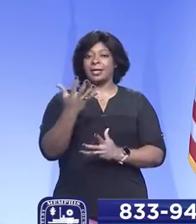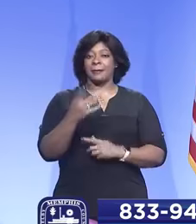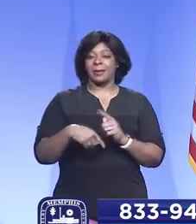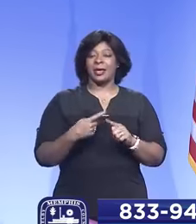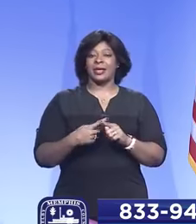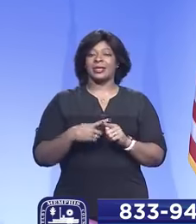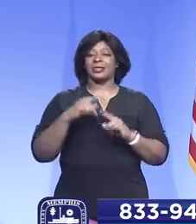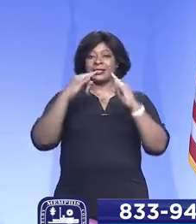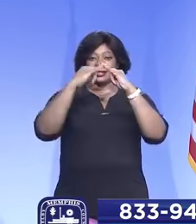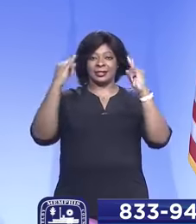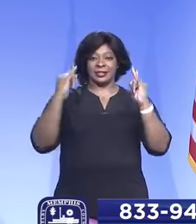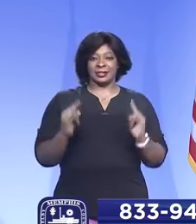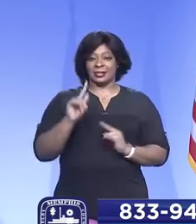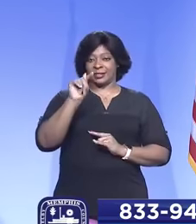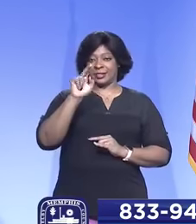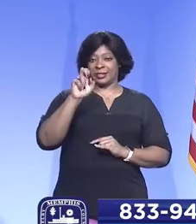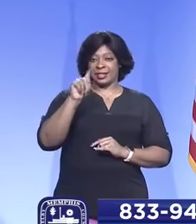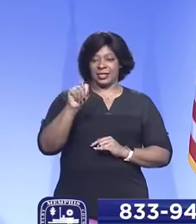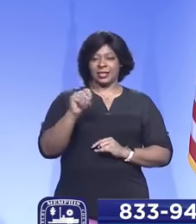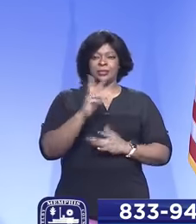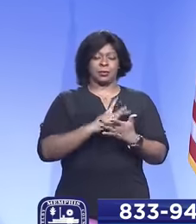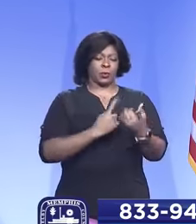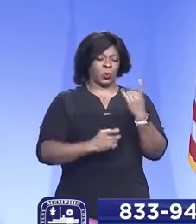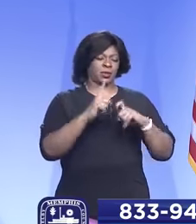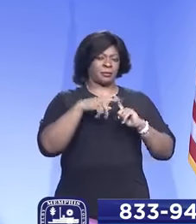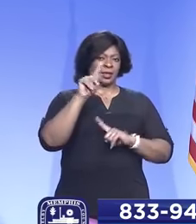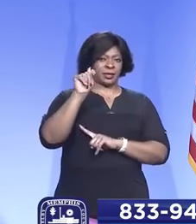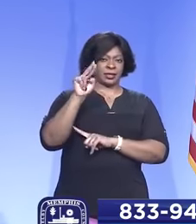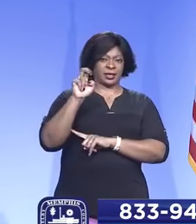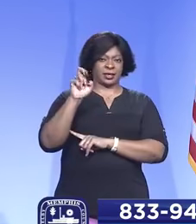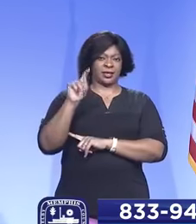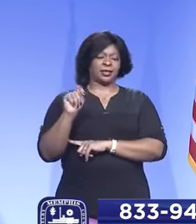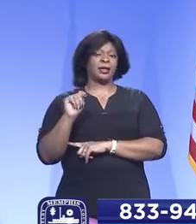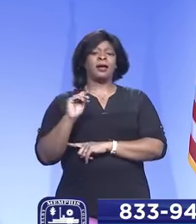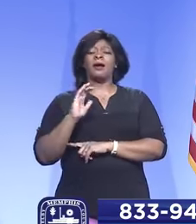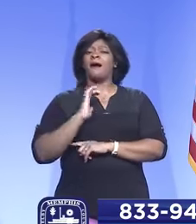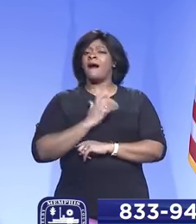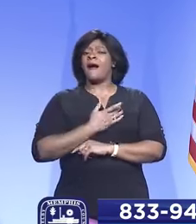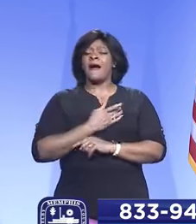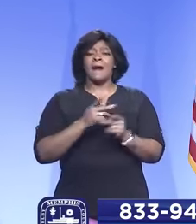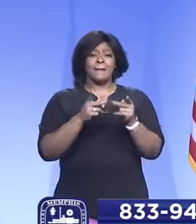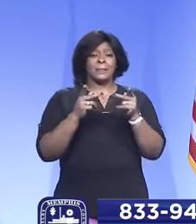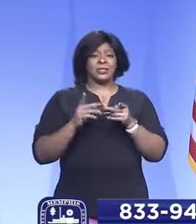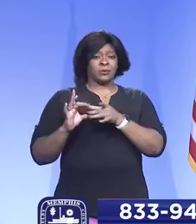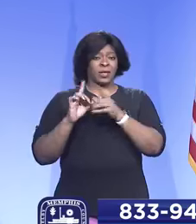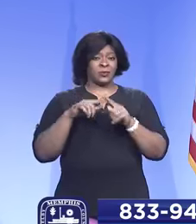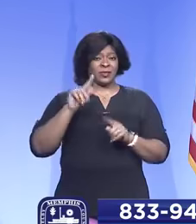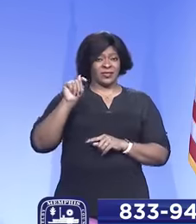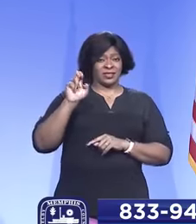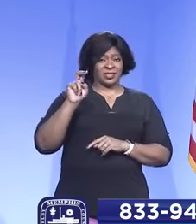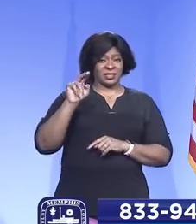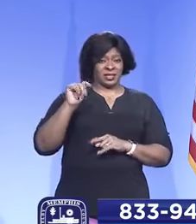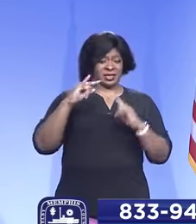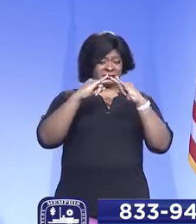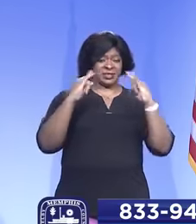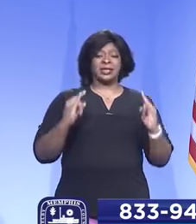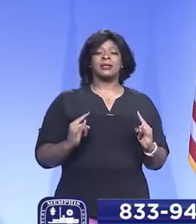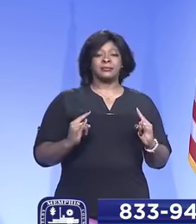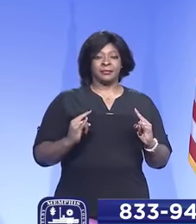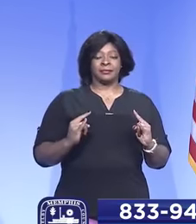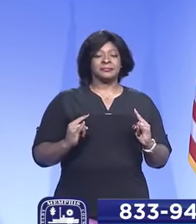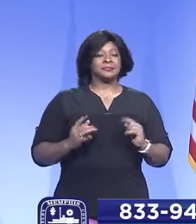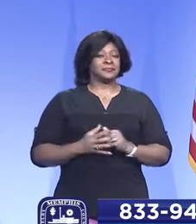about tents. I received some questions about it. Our position as it relates to tents is